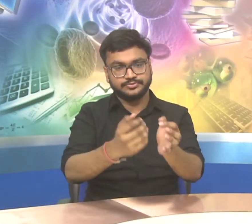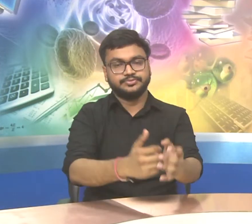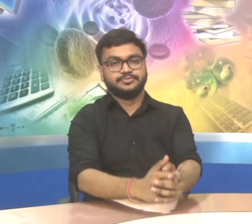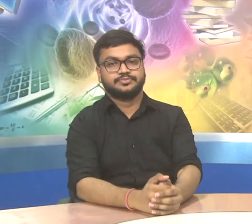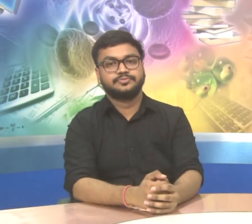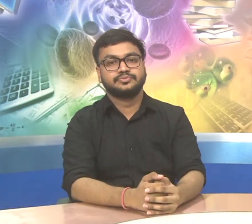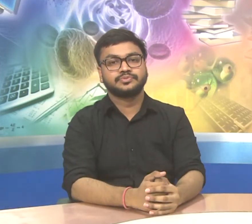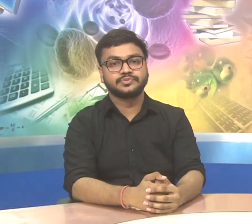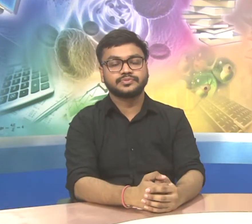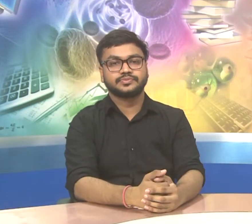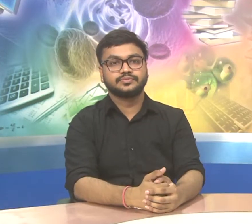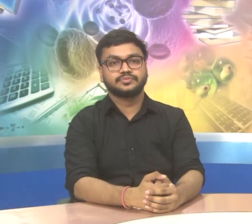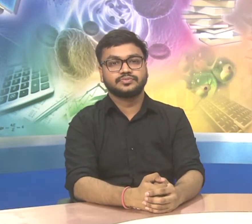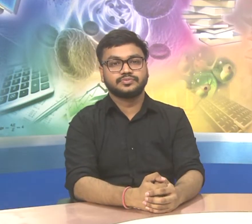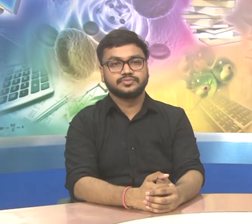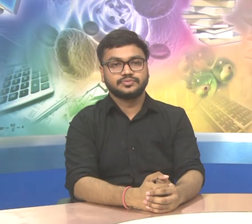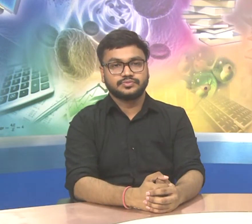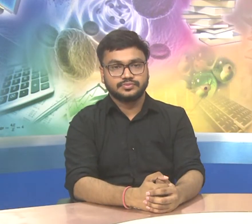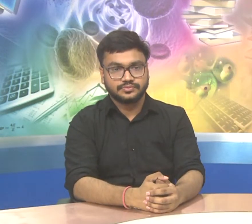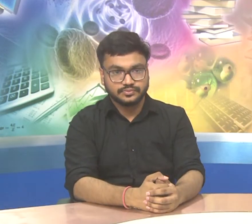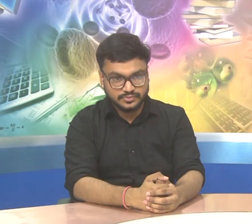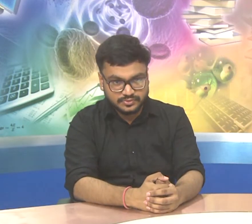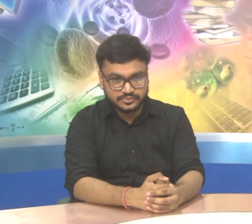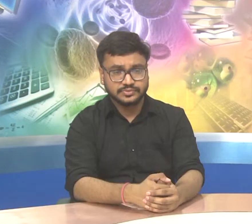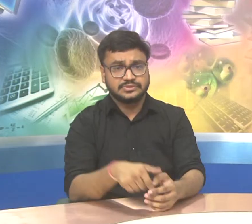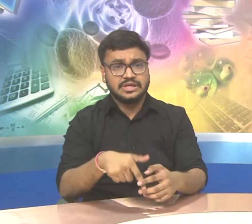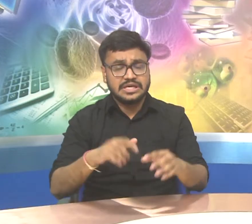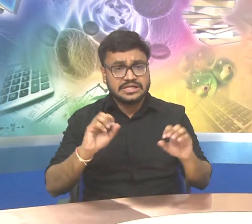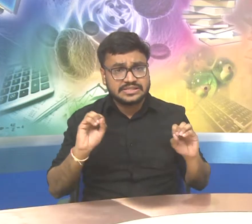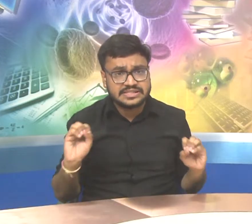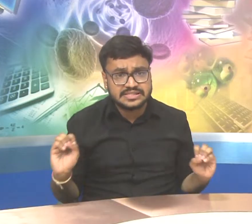Physical conditions of primitive earth.